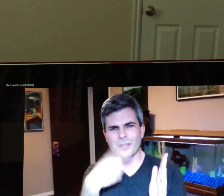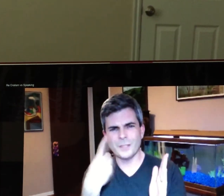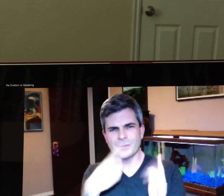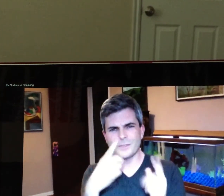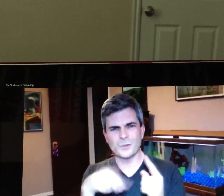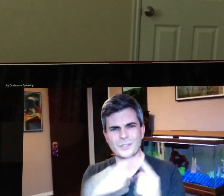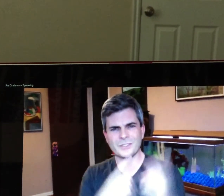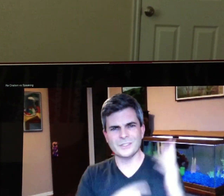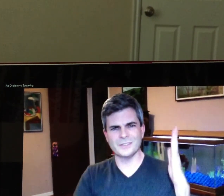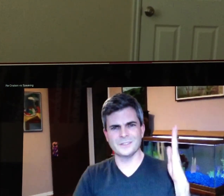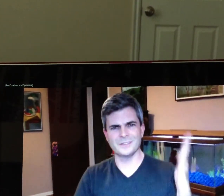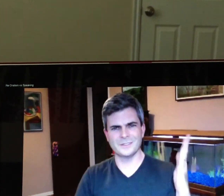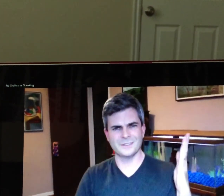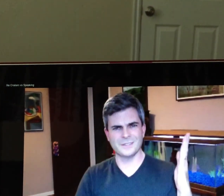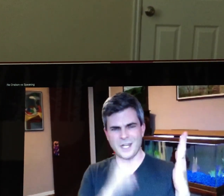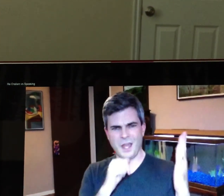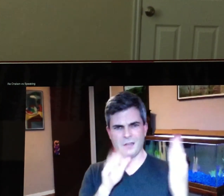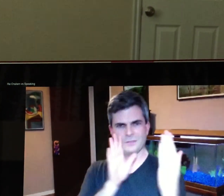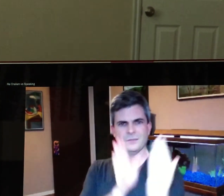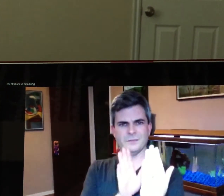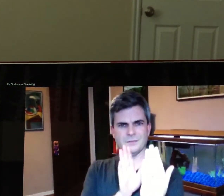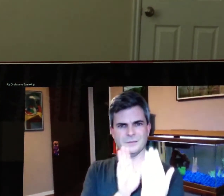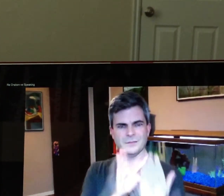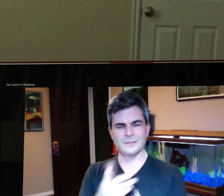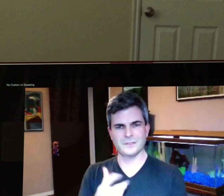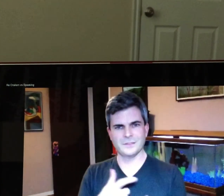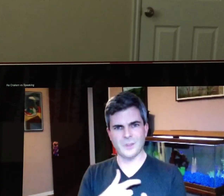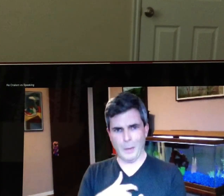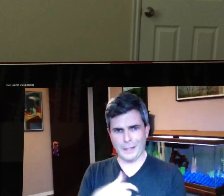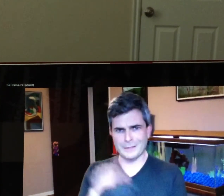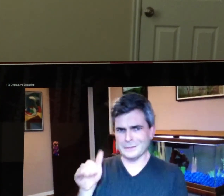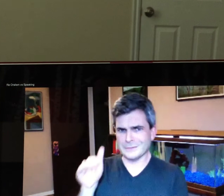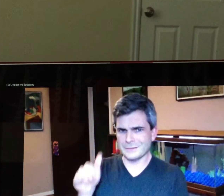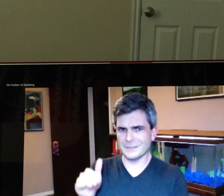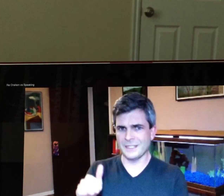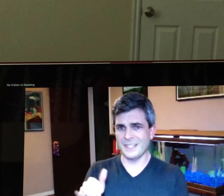But it's impossible to read lips when someone is not directly facing you.